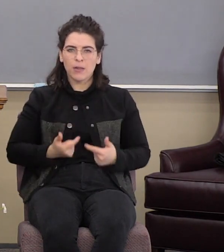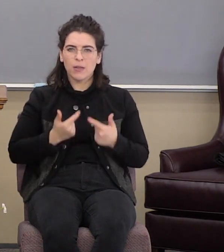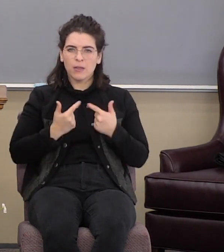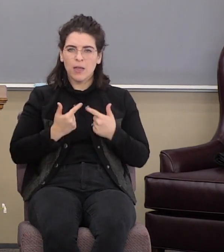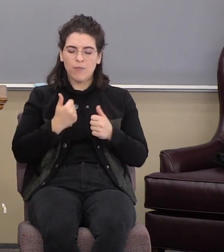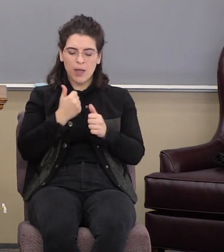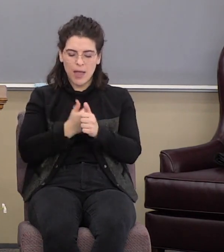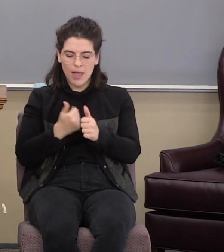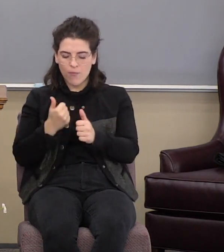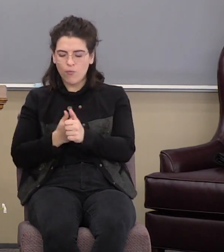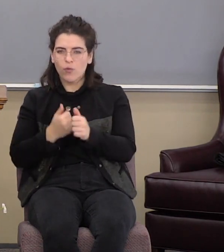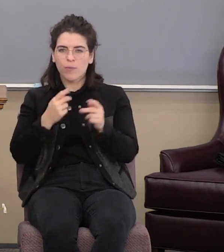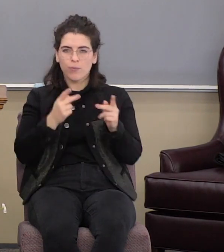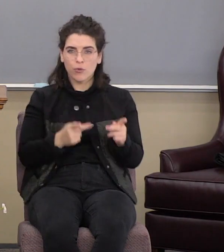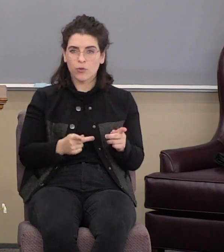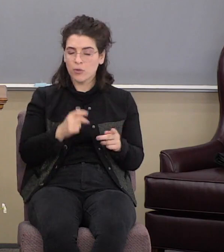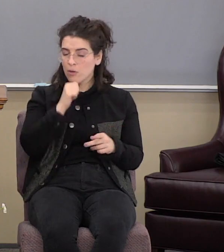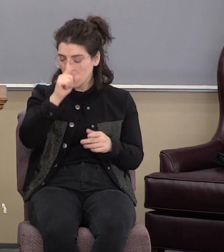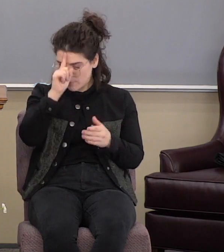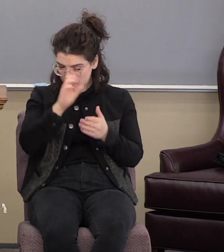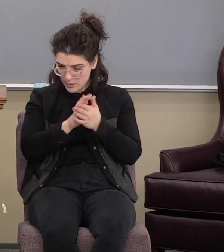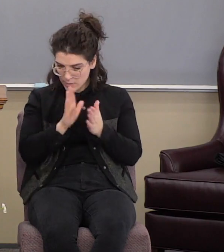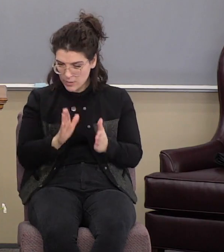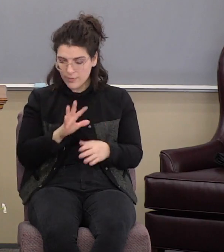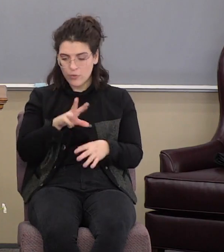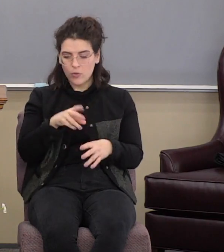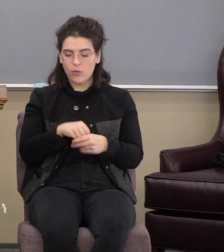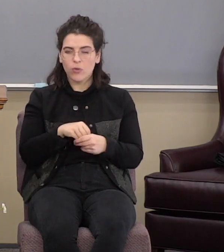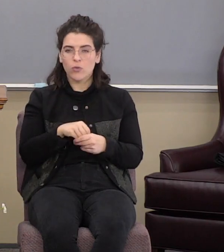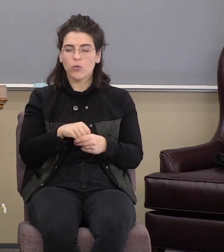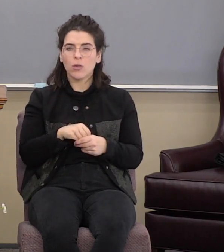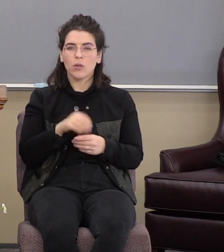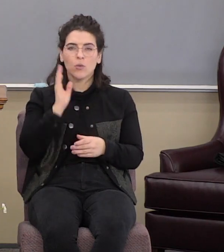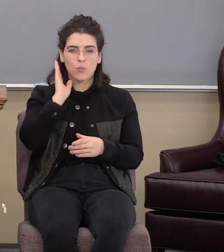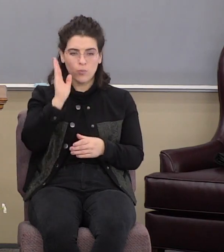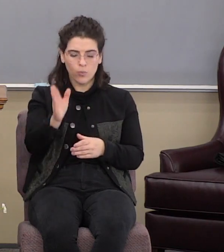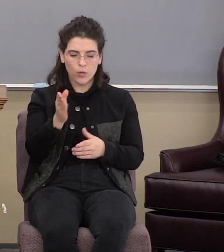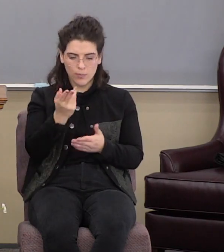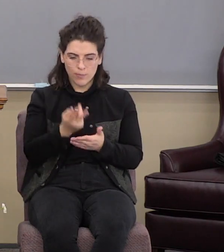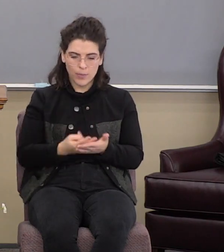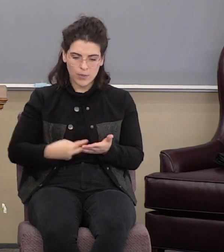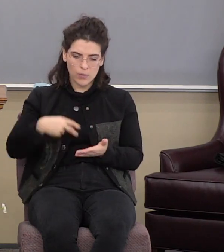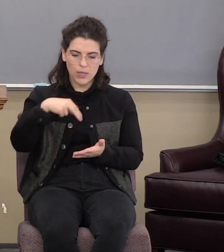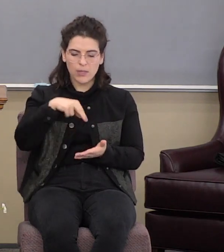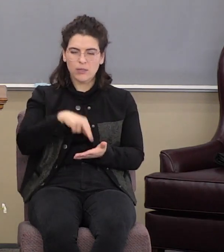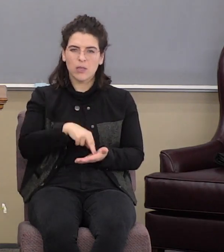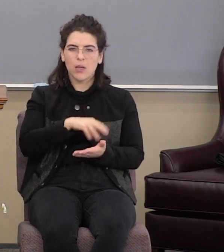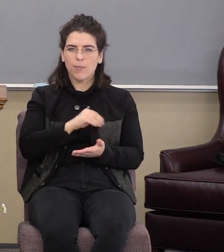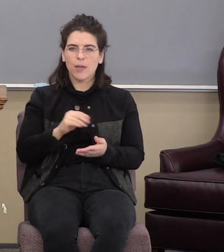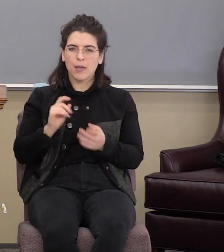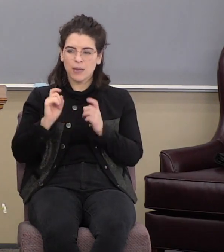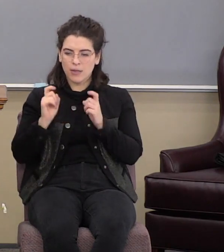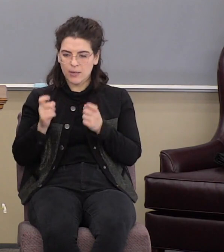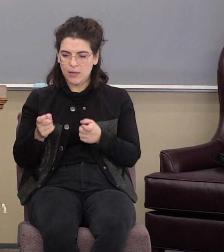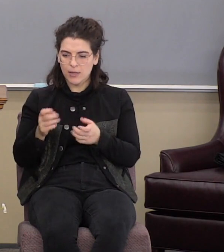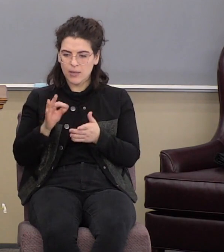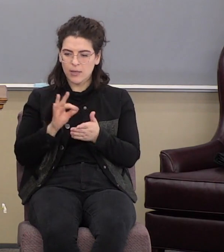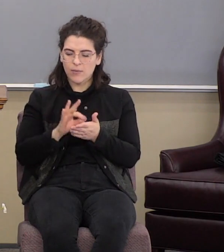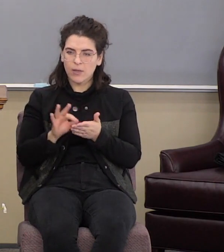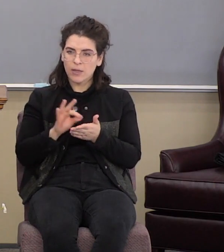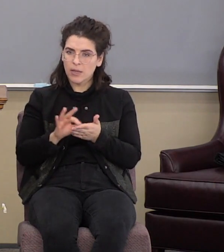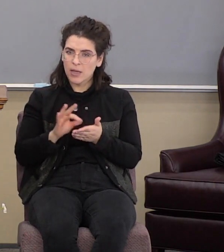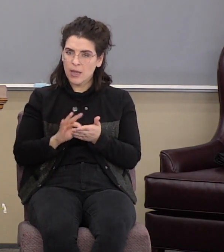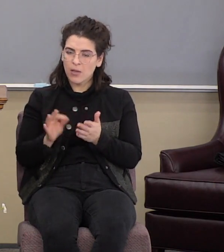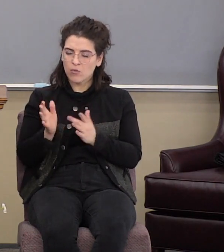person, unbeliever included, is going to be raised up and give account